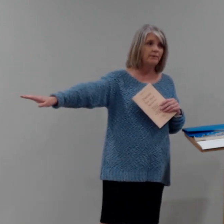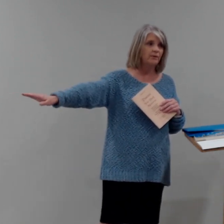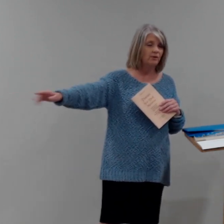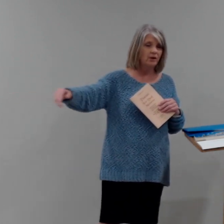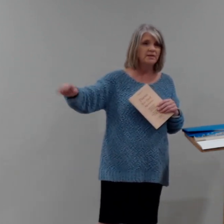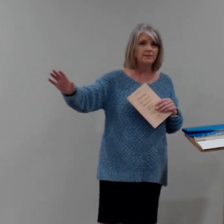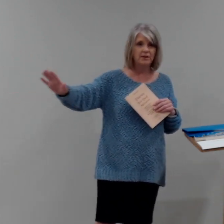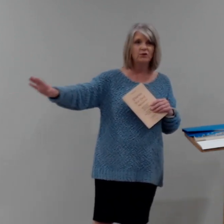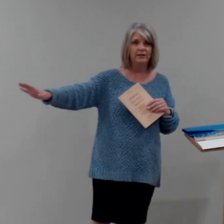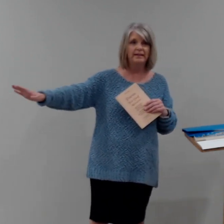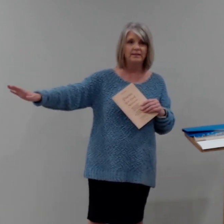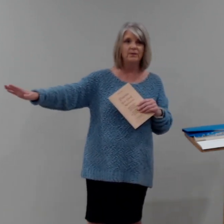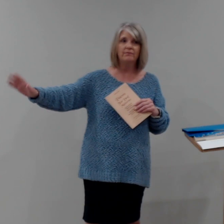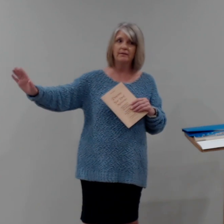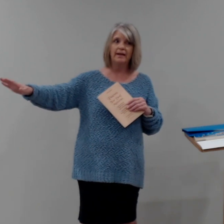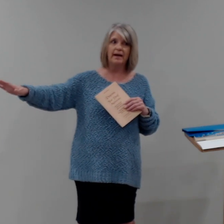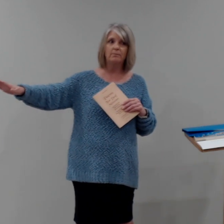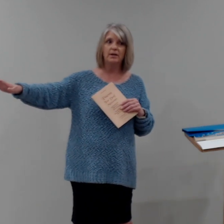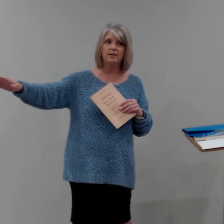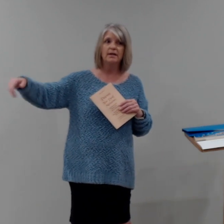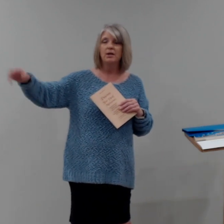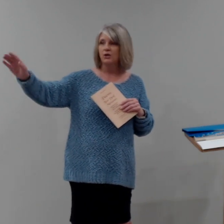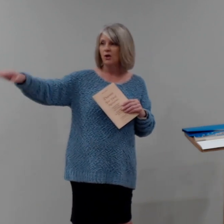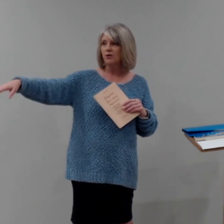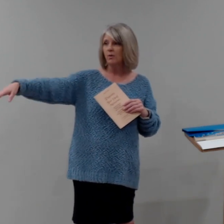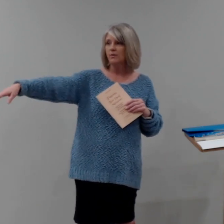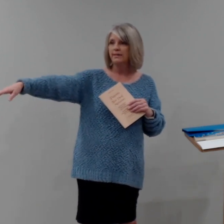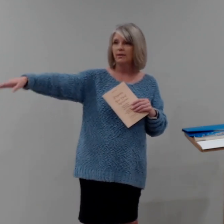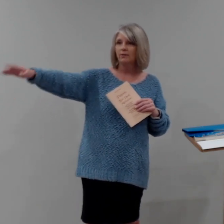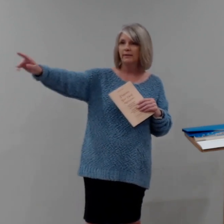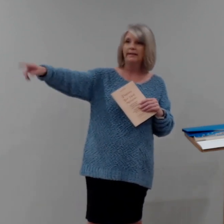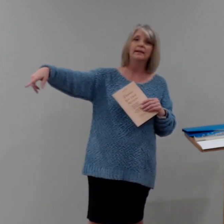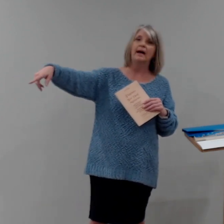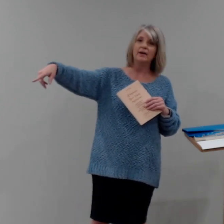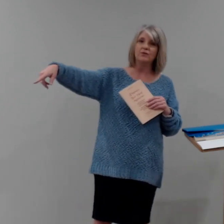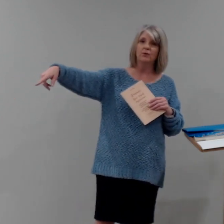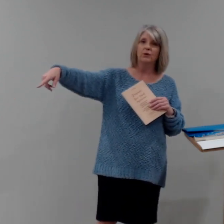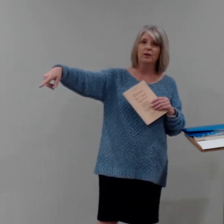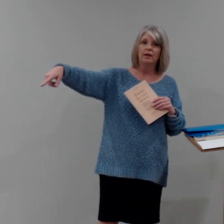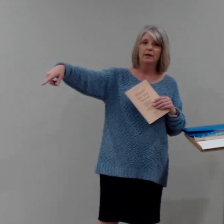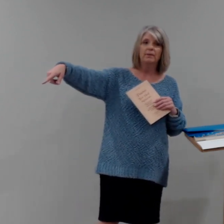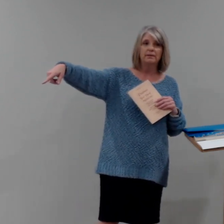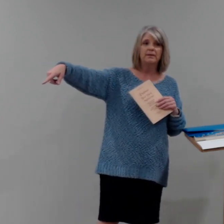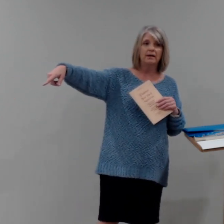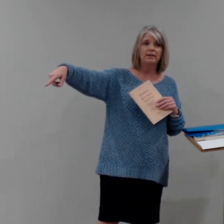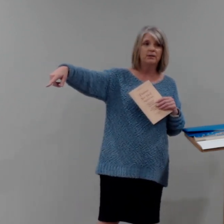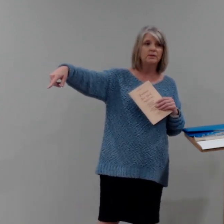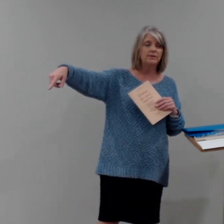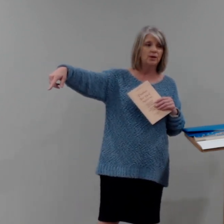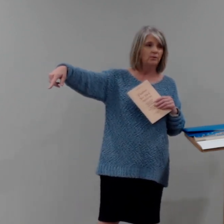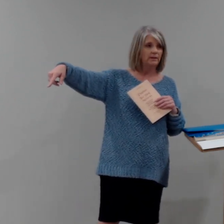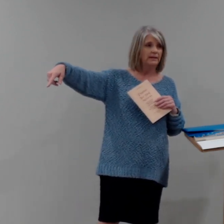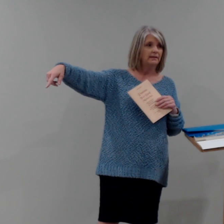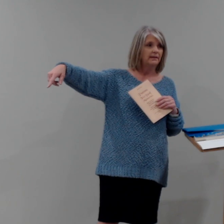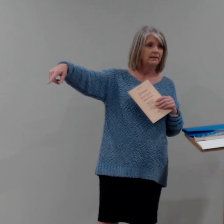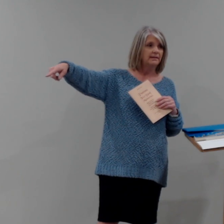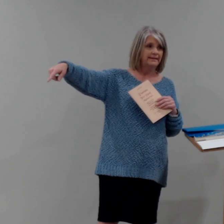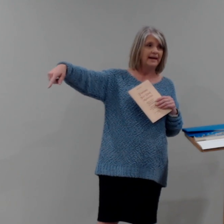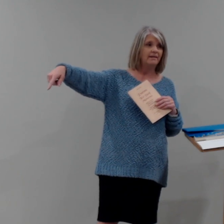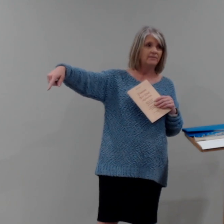are not special needs. We found that out because Joshua was the only, in Asheville, in Buncombe County, he was the only deaf